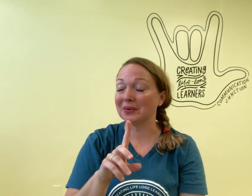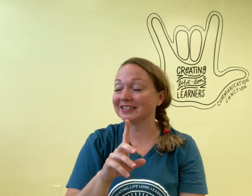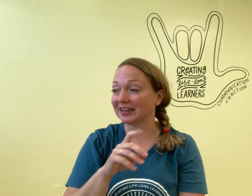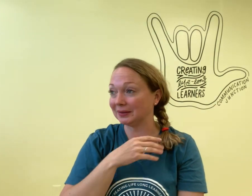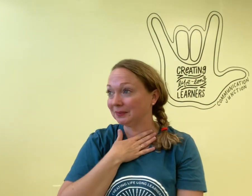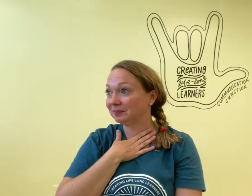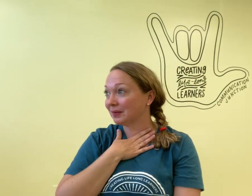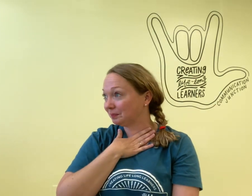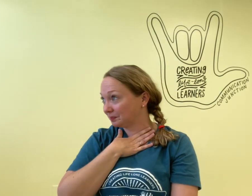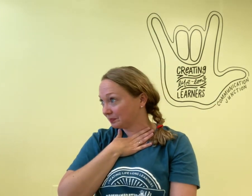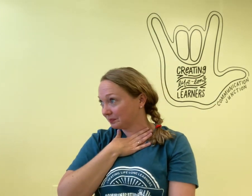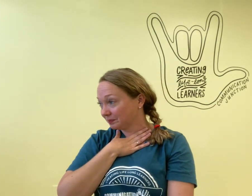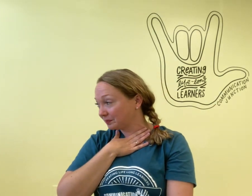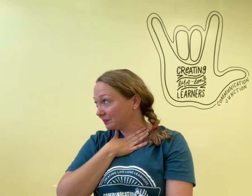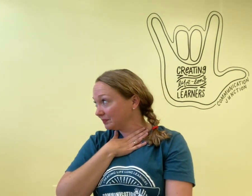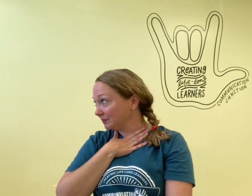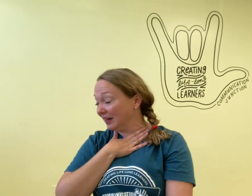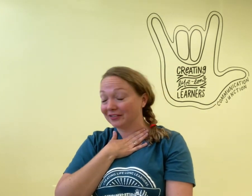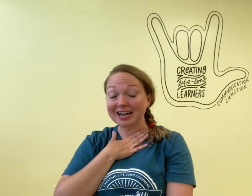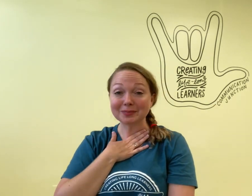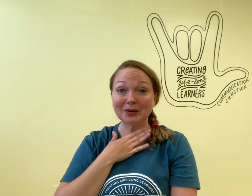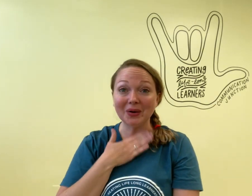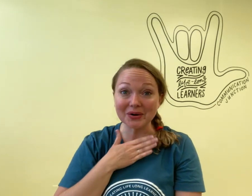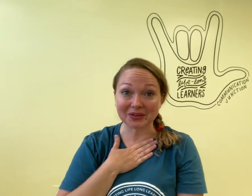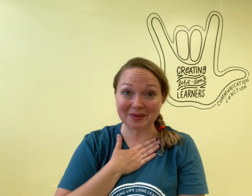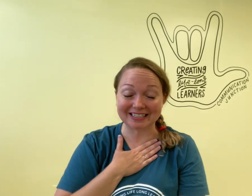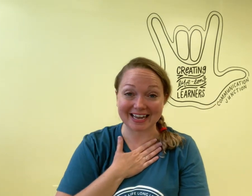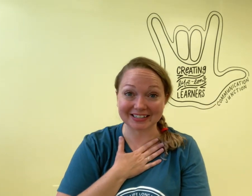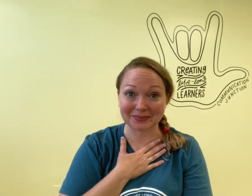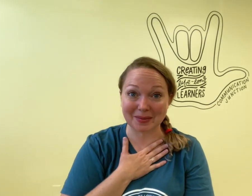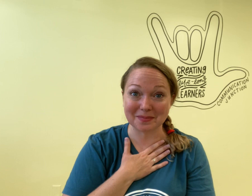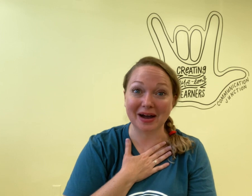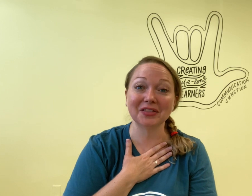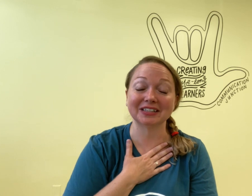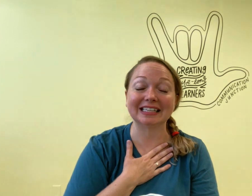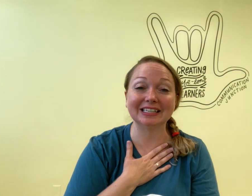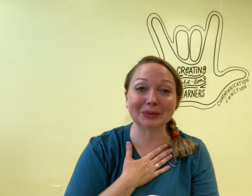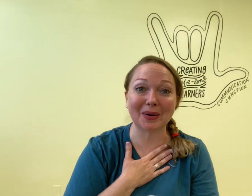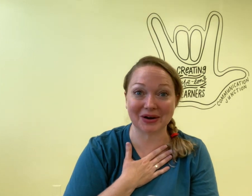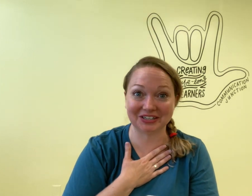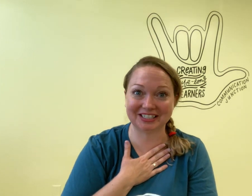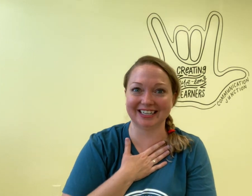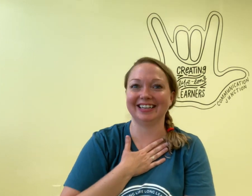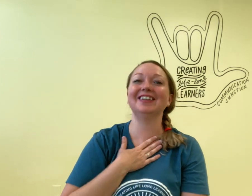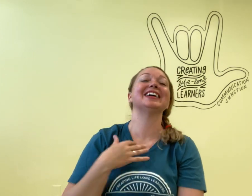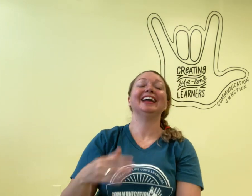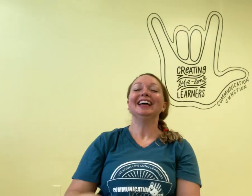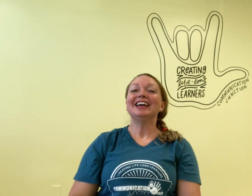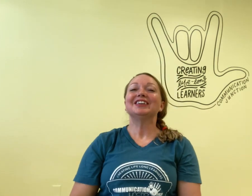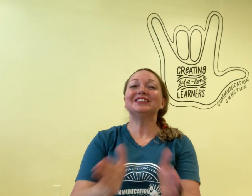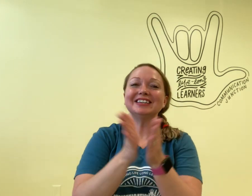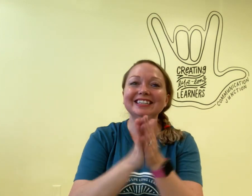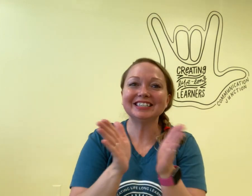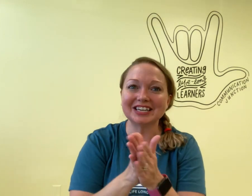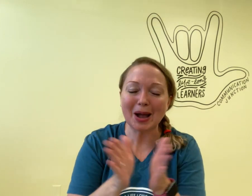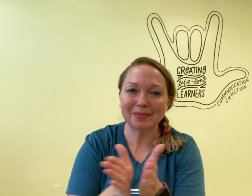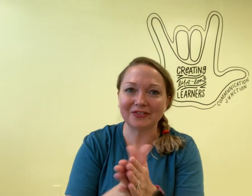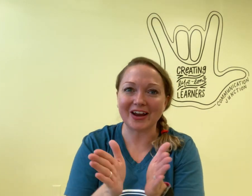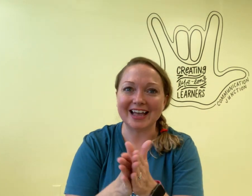second. I forgot to bring water with me today, so my mouth is a little parched. Okay, good job, friends.